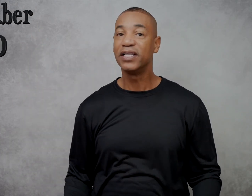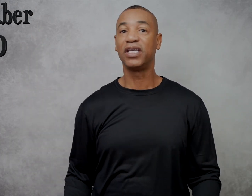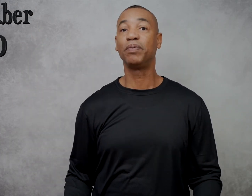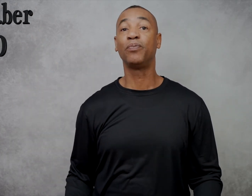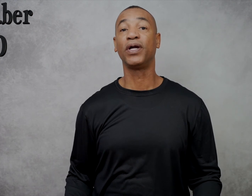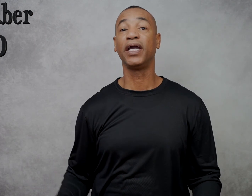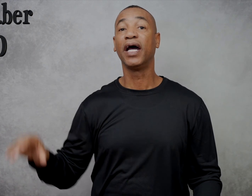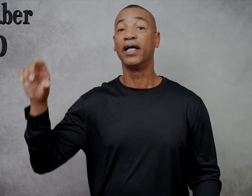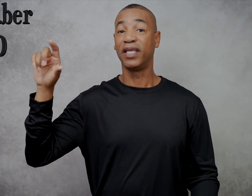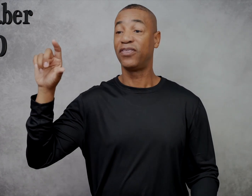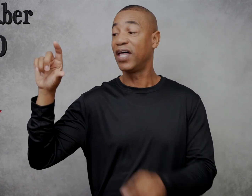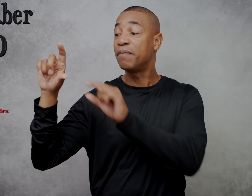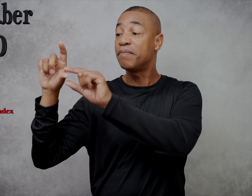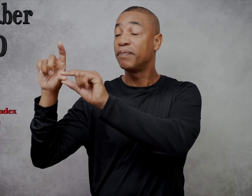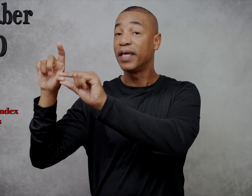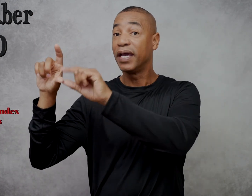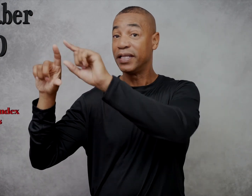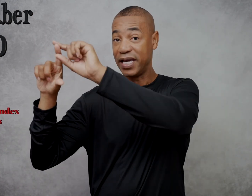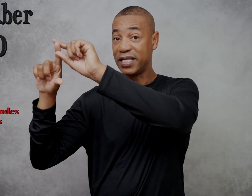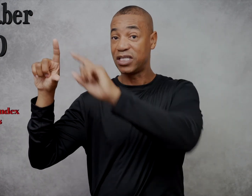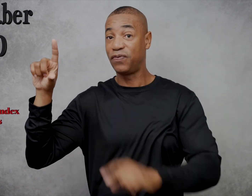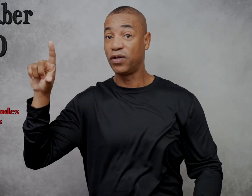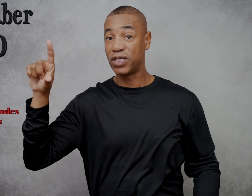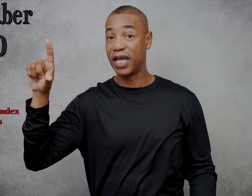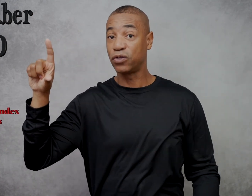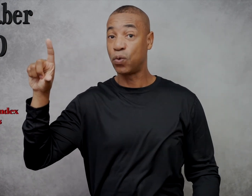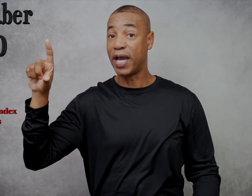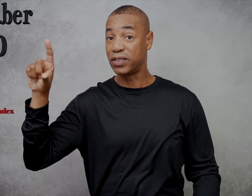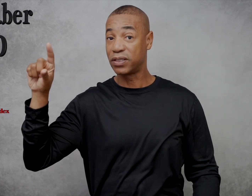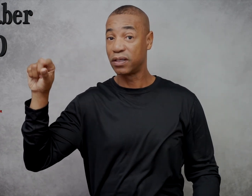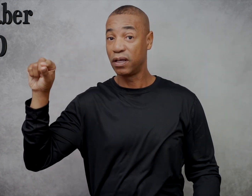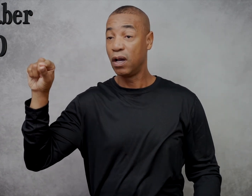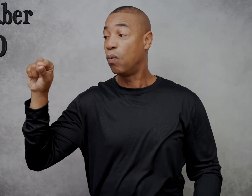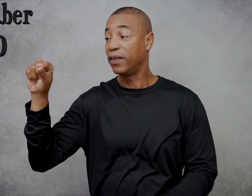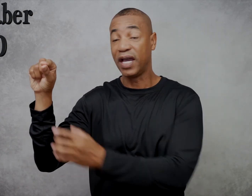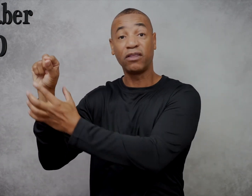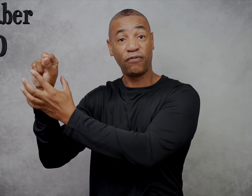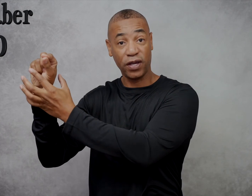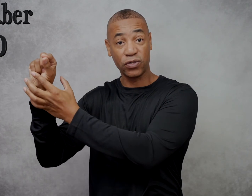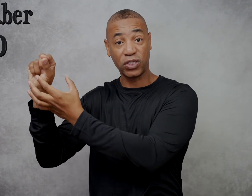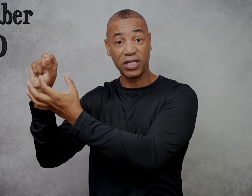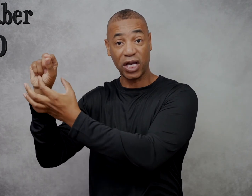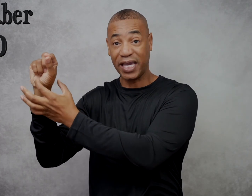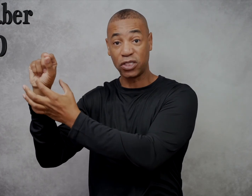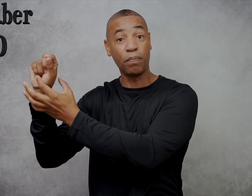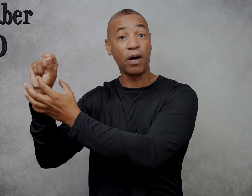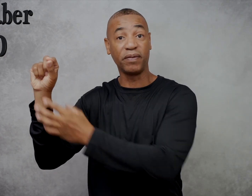simply bring the thumb, the index finger together twice, while the other fingers touch against the palm of the